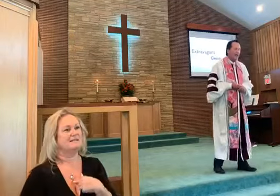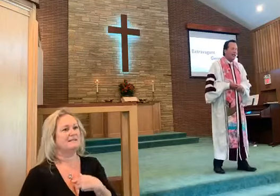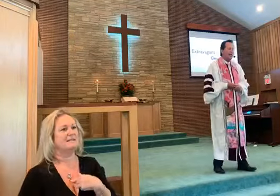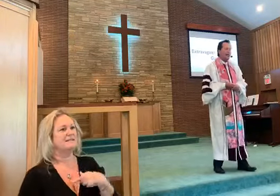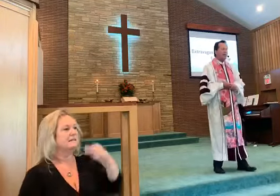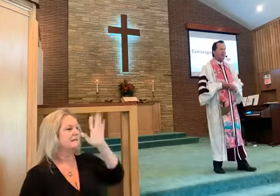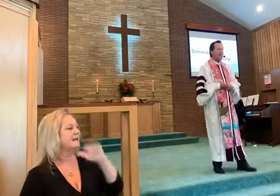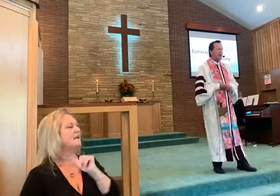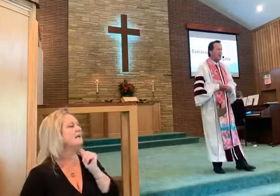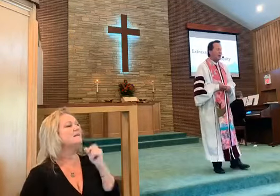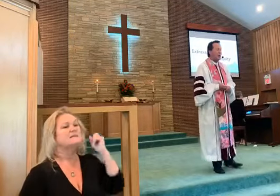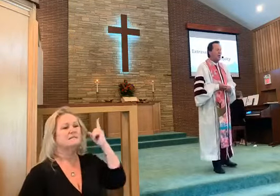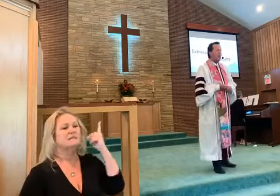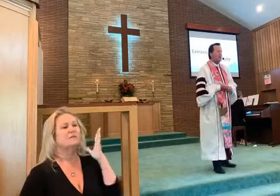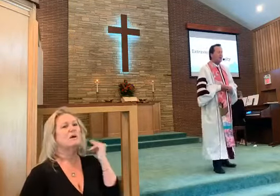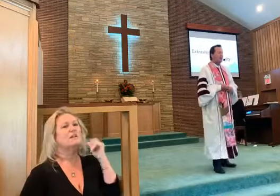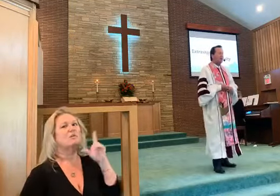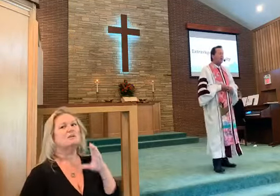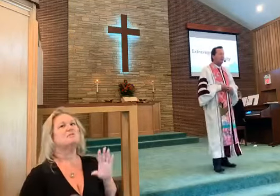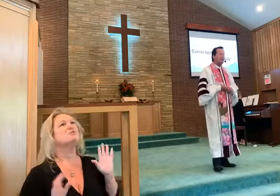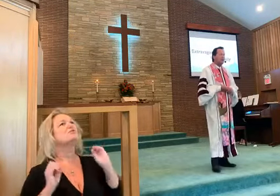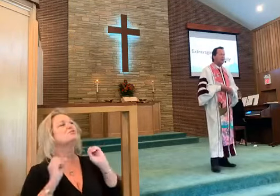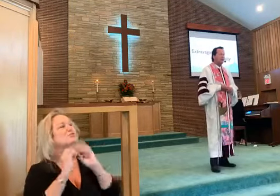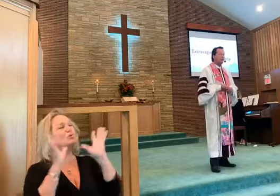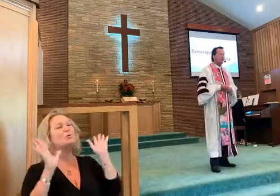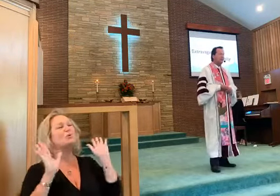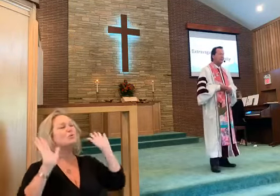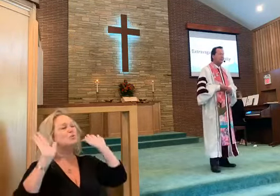God, I can't understand why you are so generous